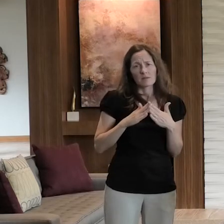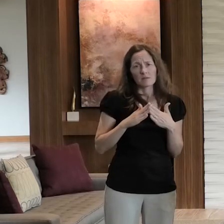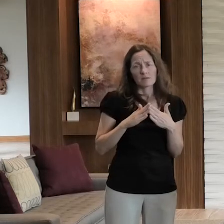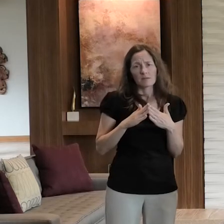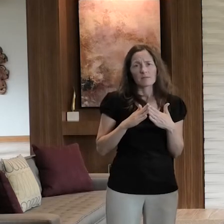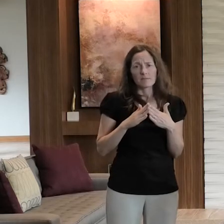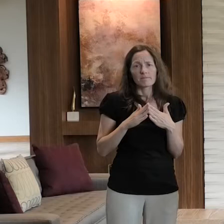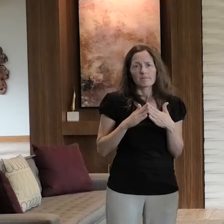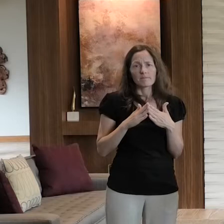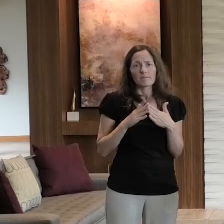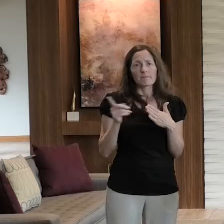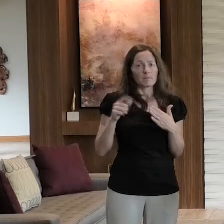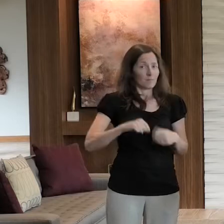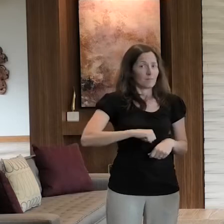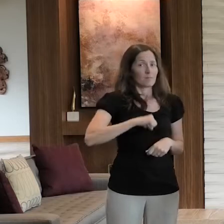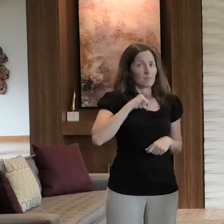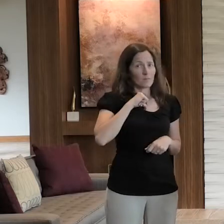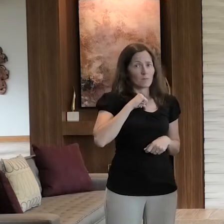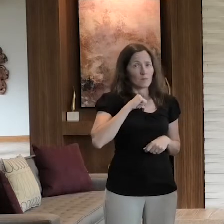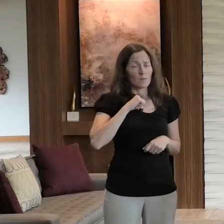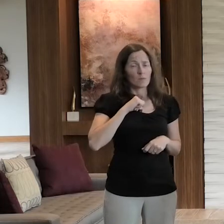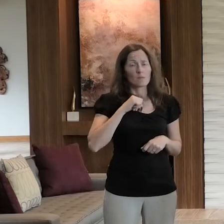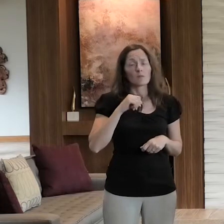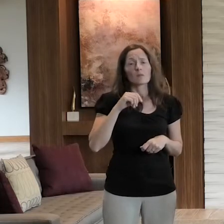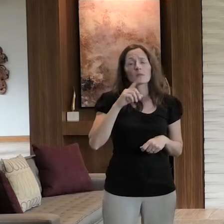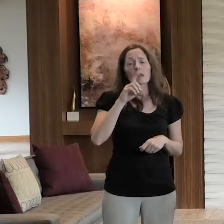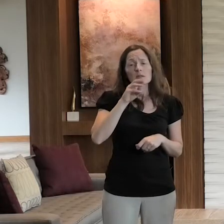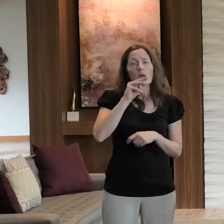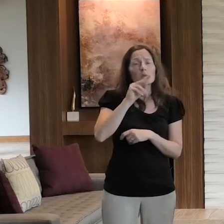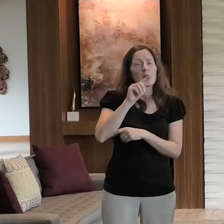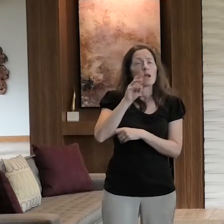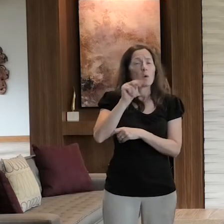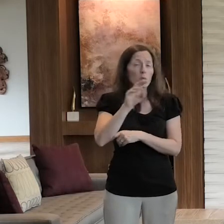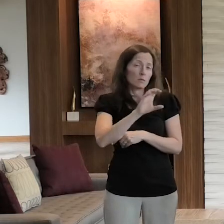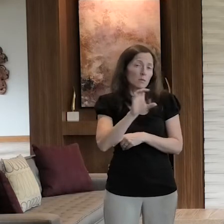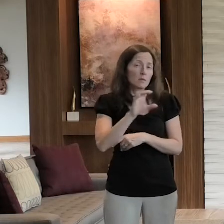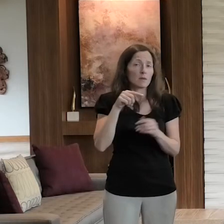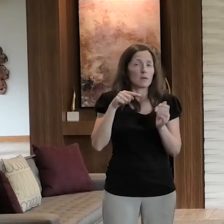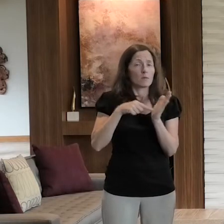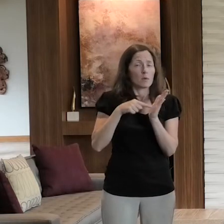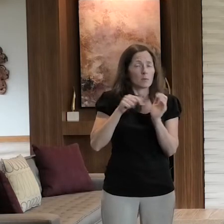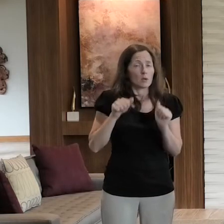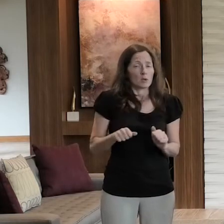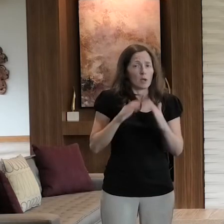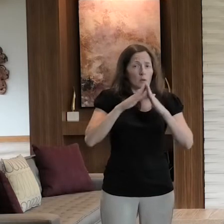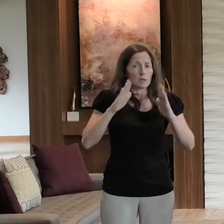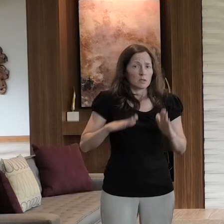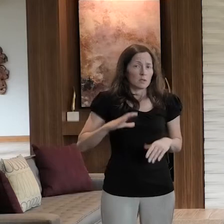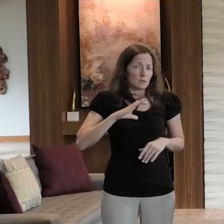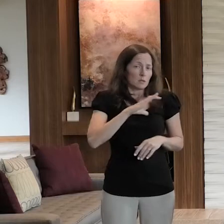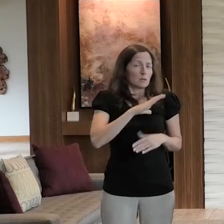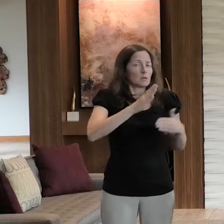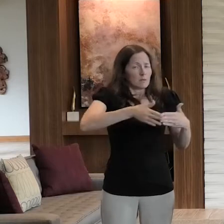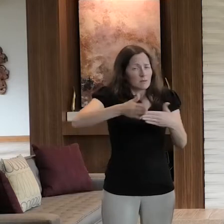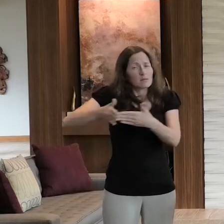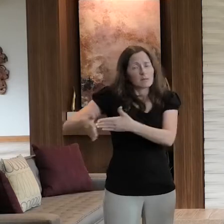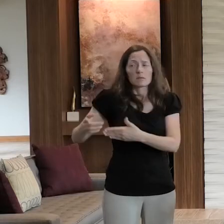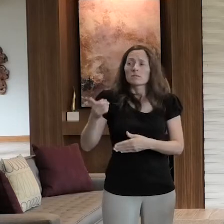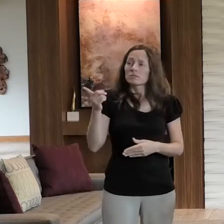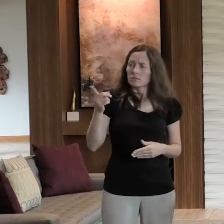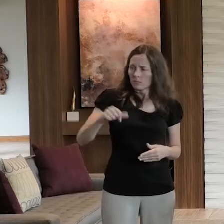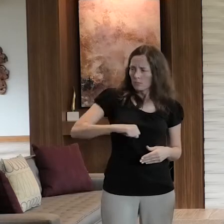that the Downtown Columbia Housing Corporation has done. He's proud of the work that we did as a council, and he's proud of the